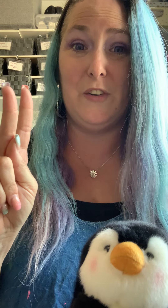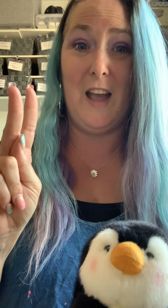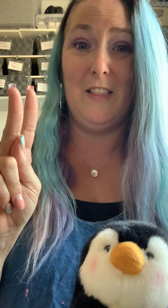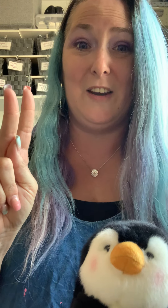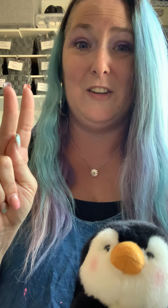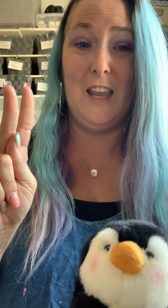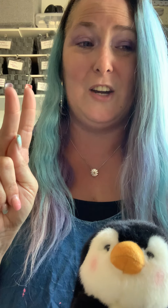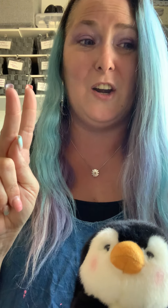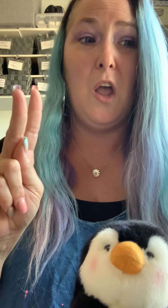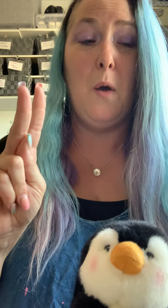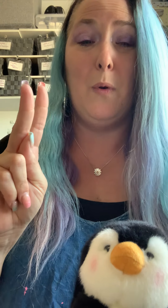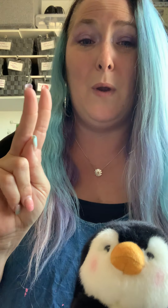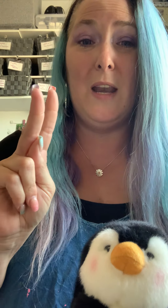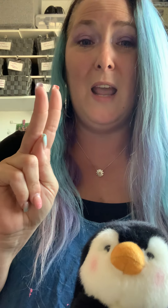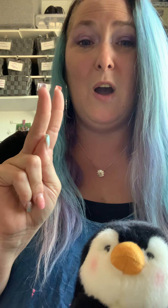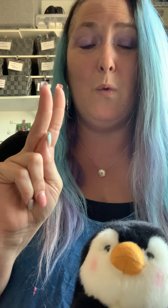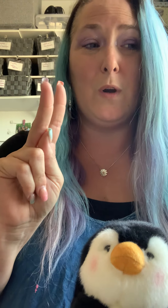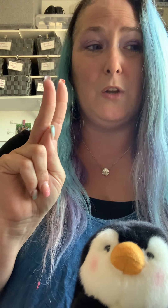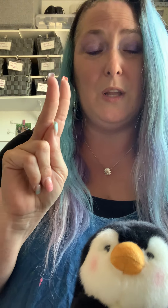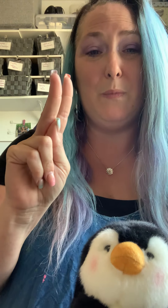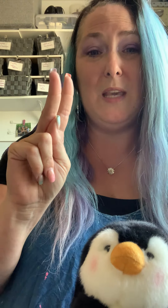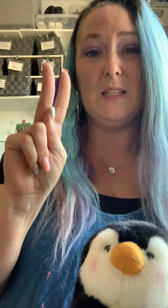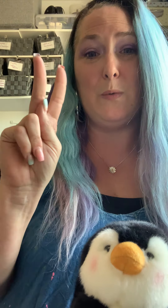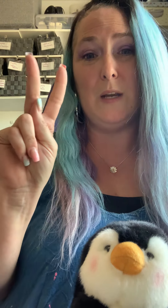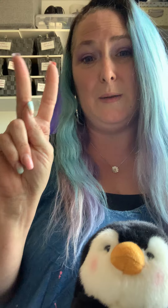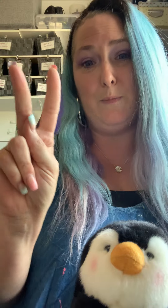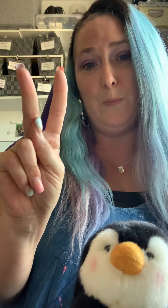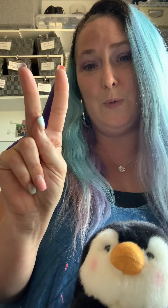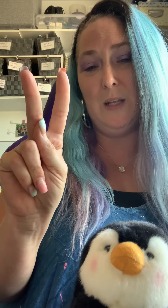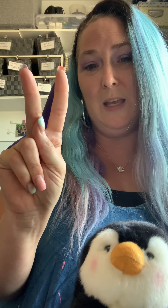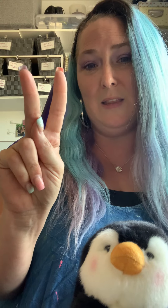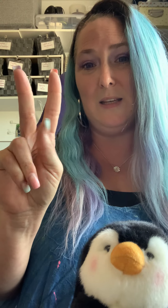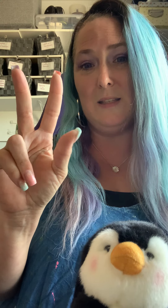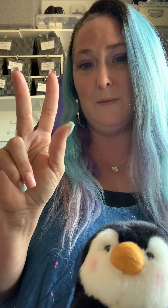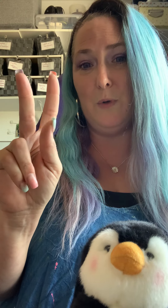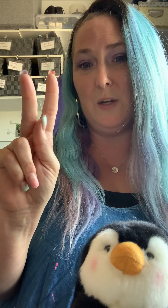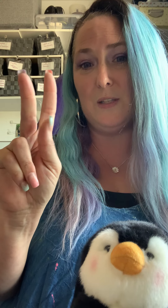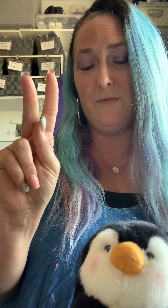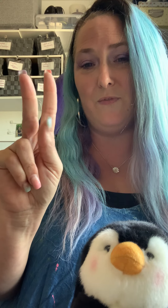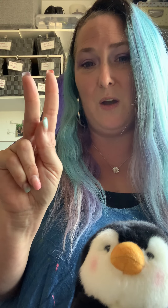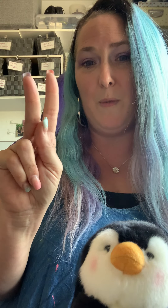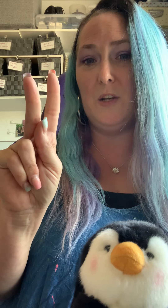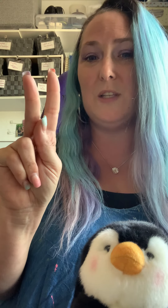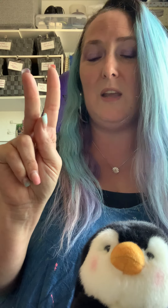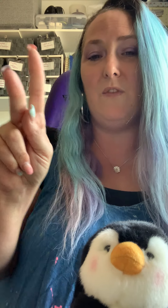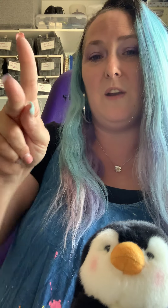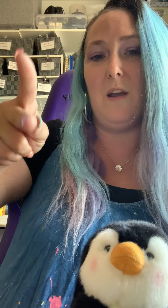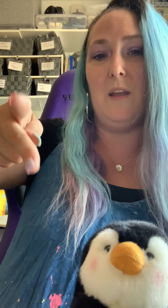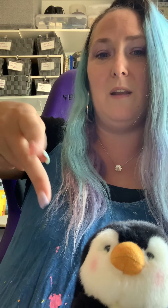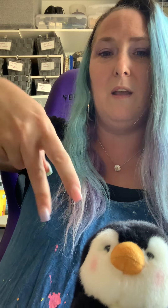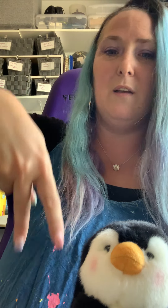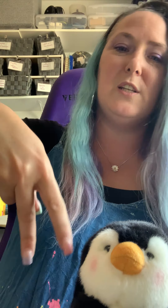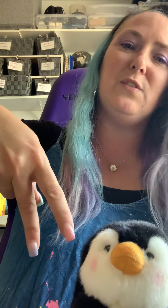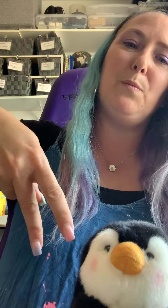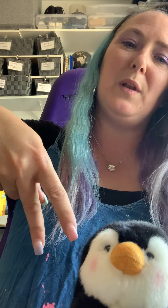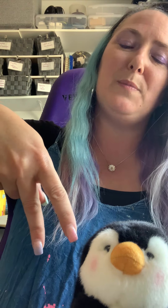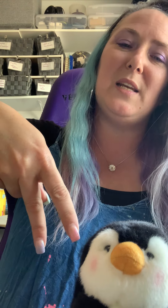that letter later. But right now, we're learning P. So we're gonna put it like this, put your thumb on your second finger, and then just flip it upside